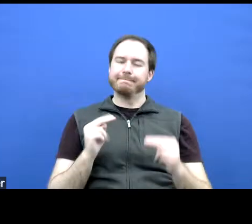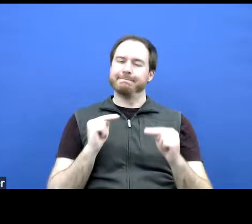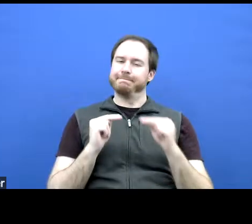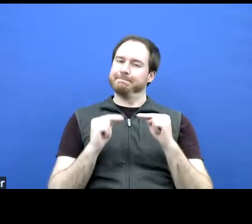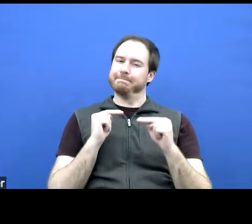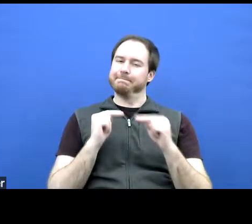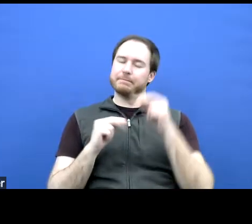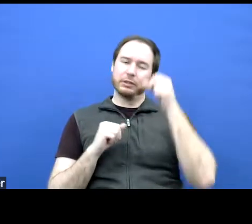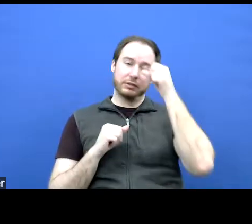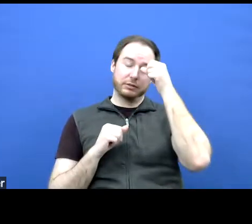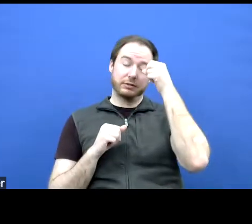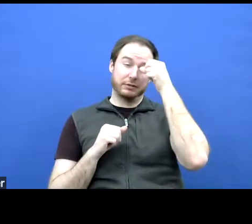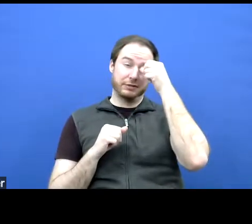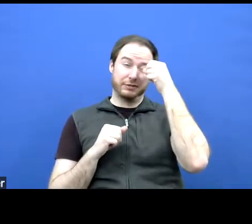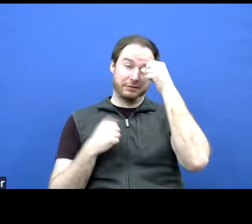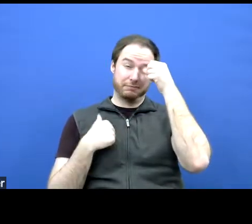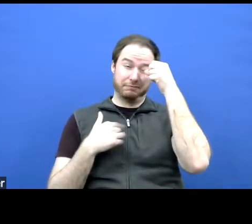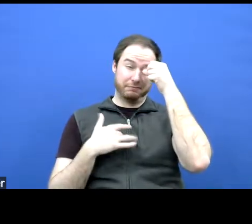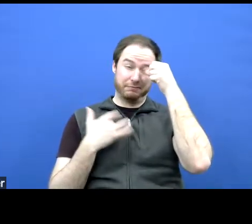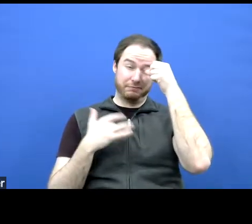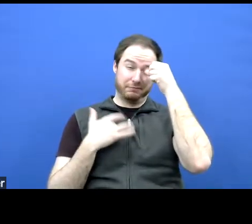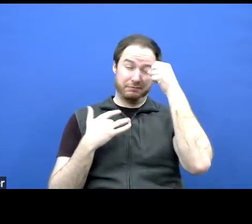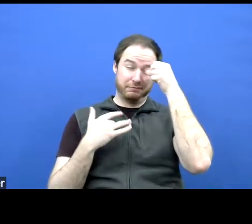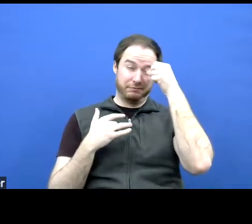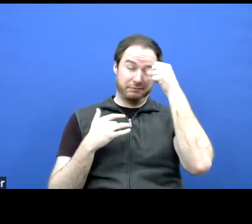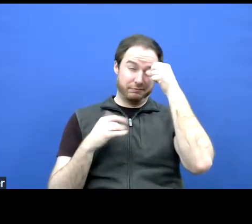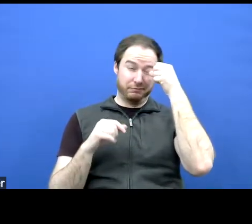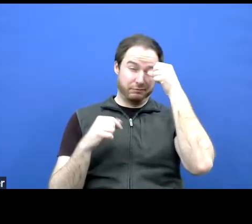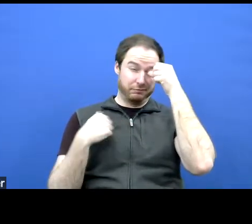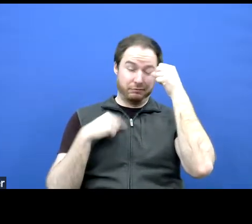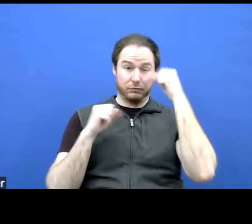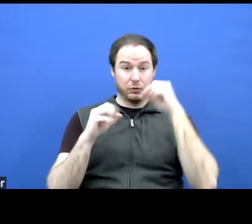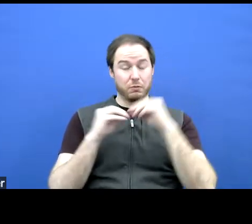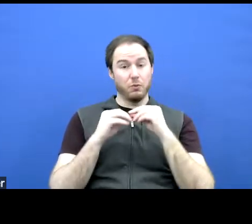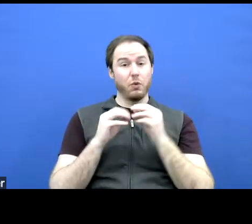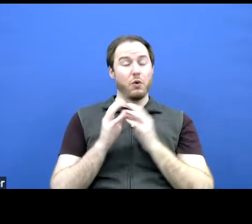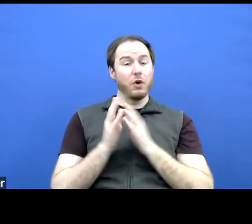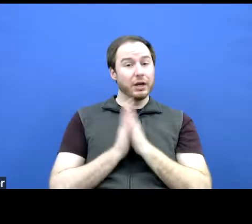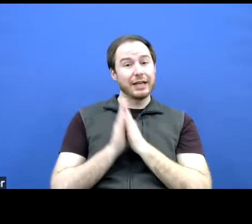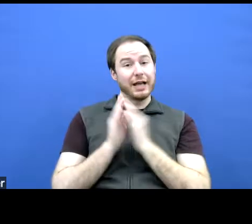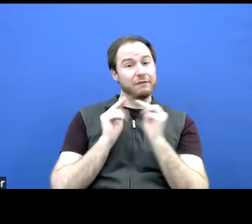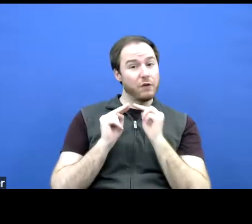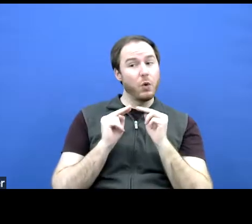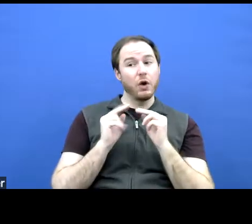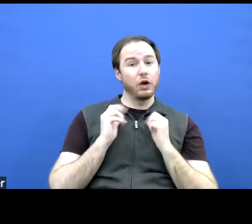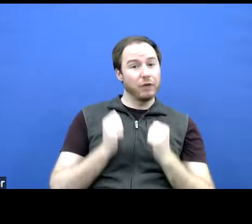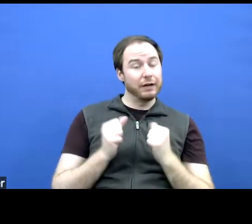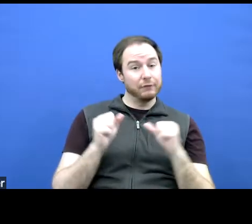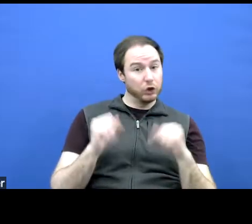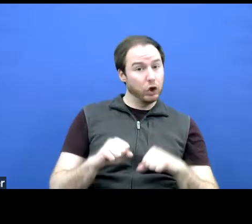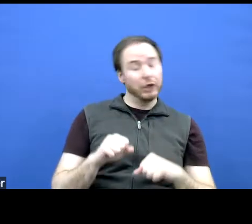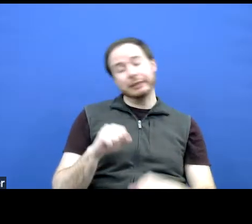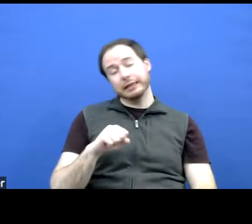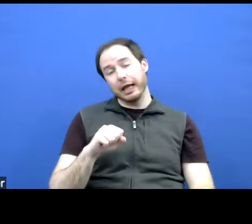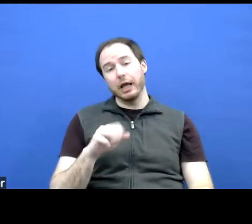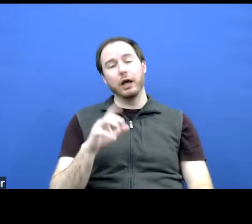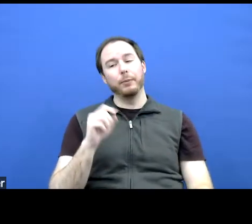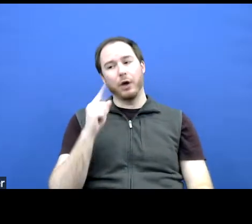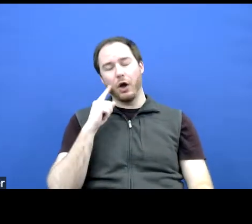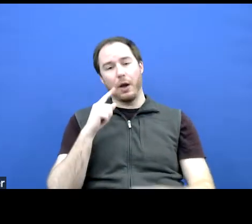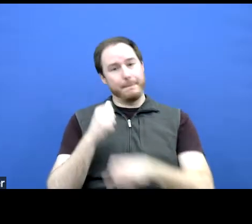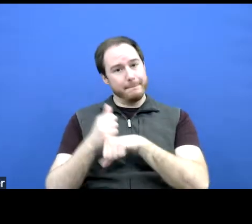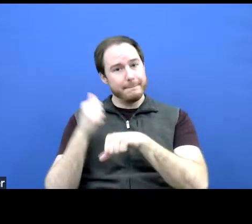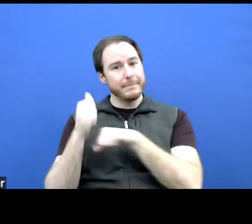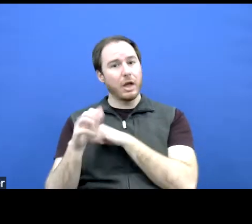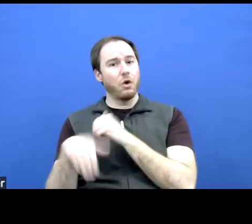again, do I think there could have been more done? I do. Do I think that all the issues